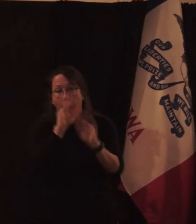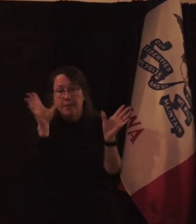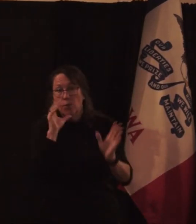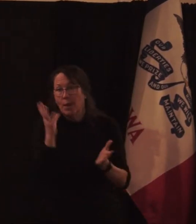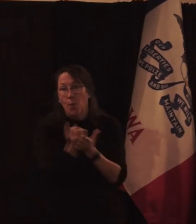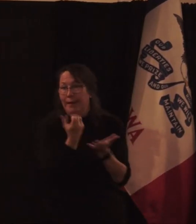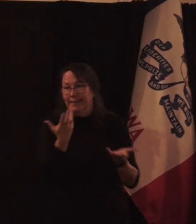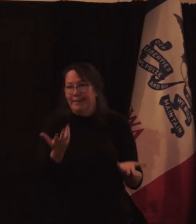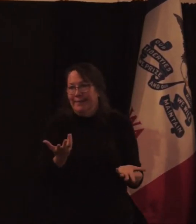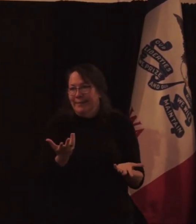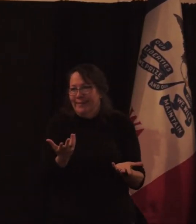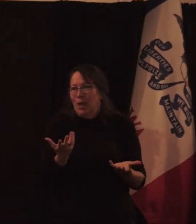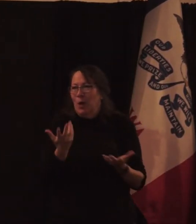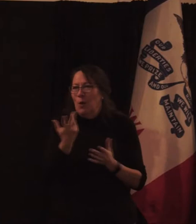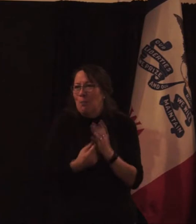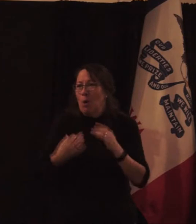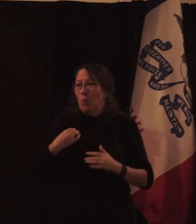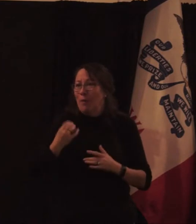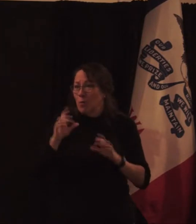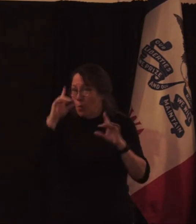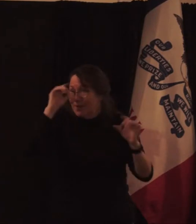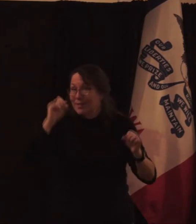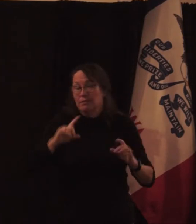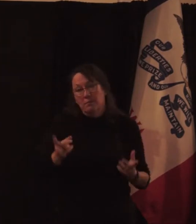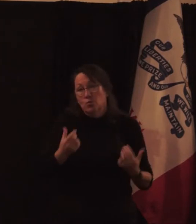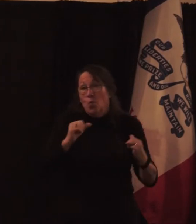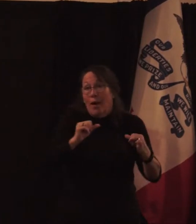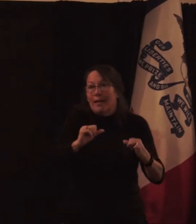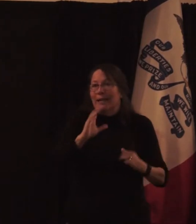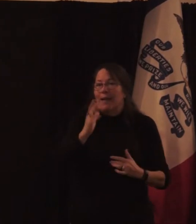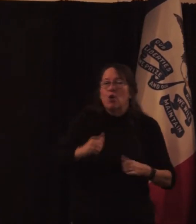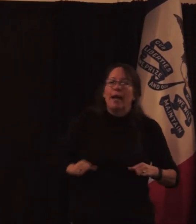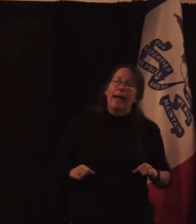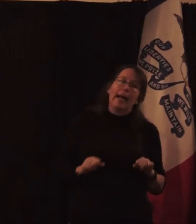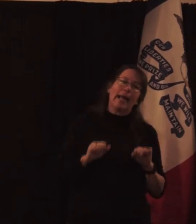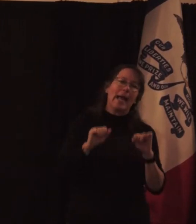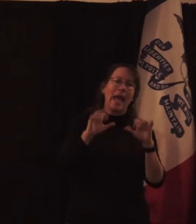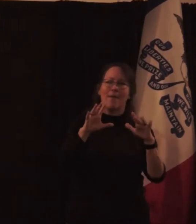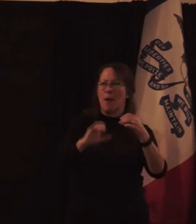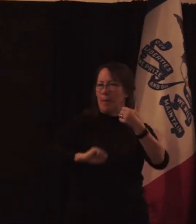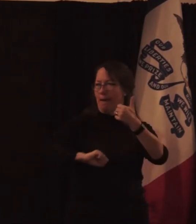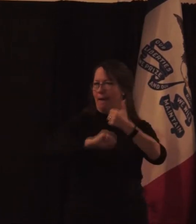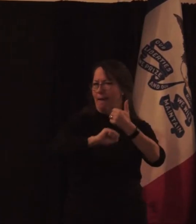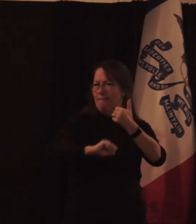So, but we both tried, but we never gave up